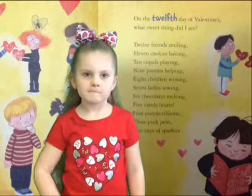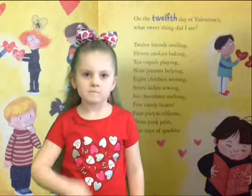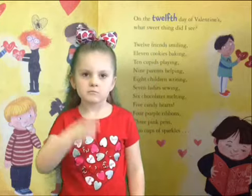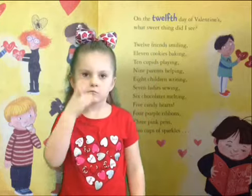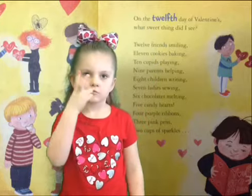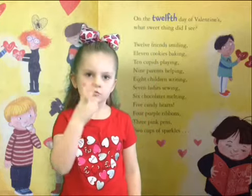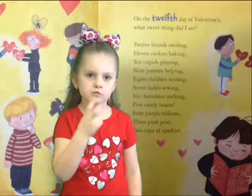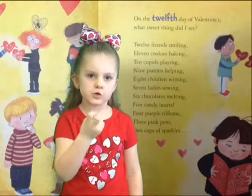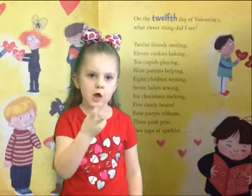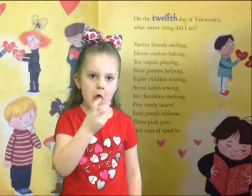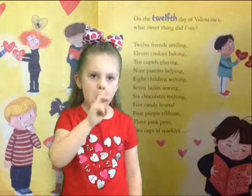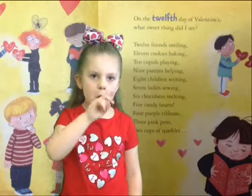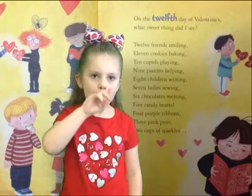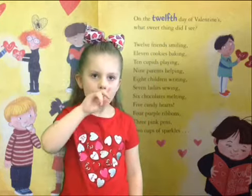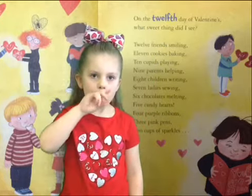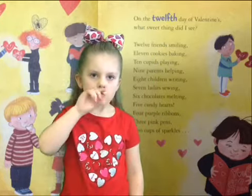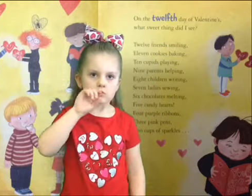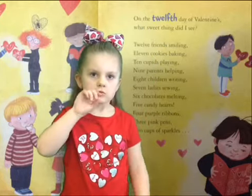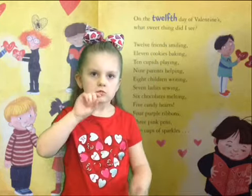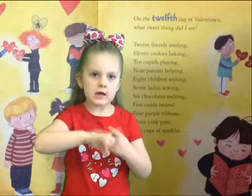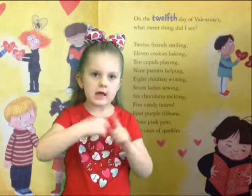Twelve friends smiling.